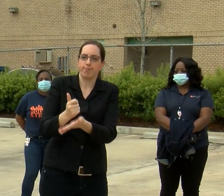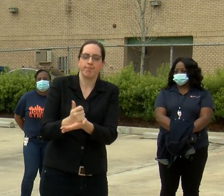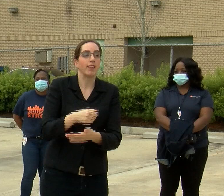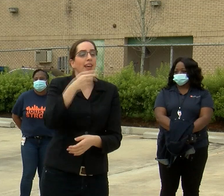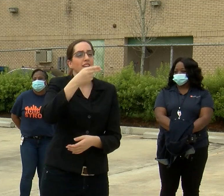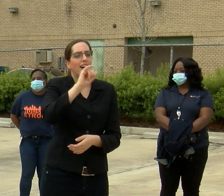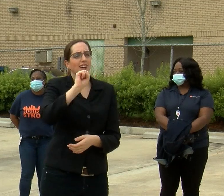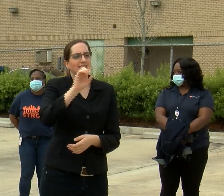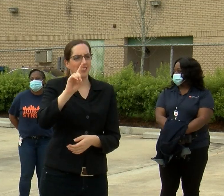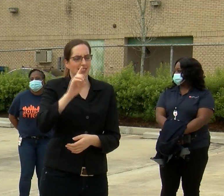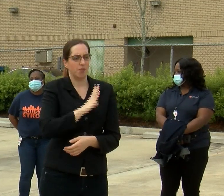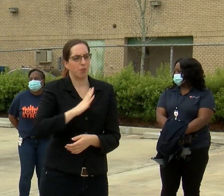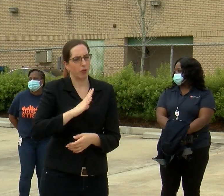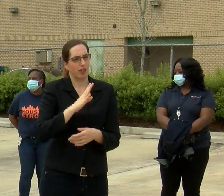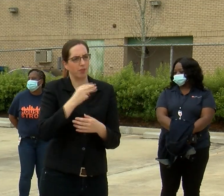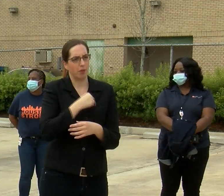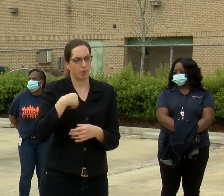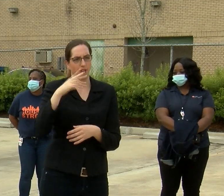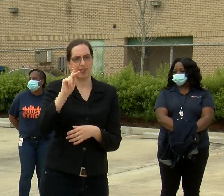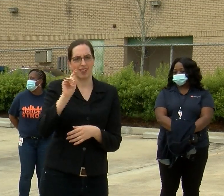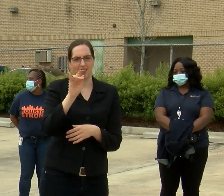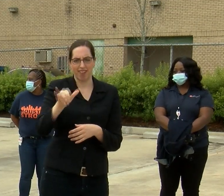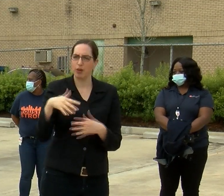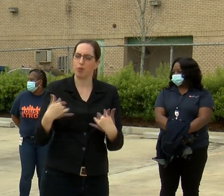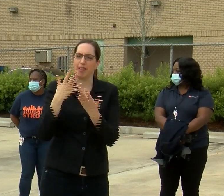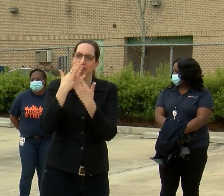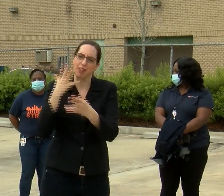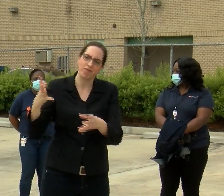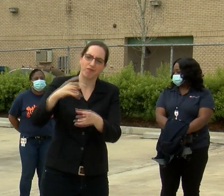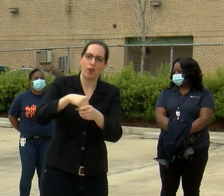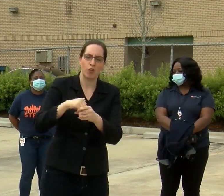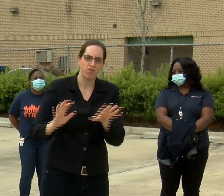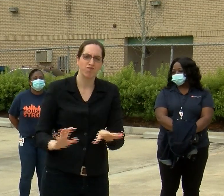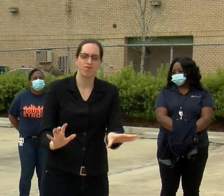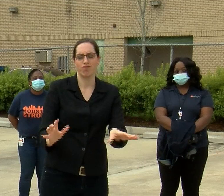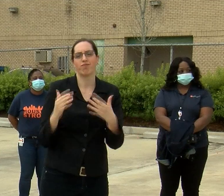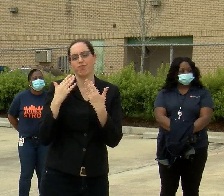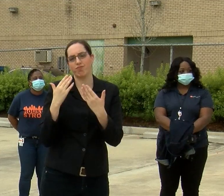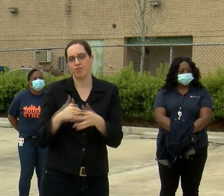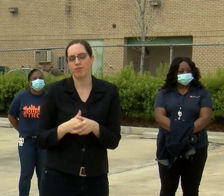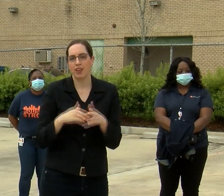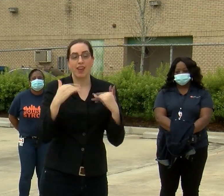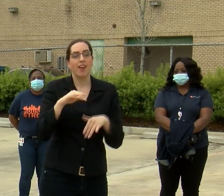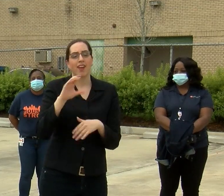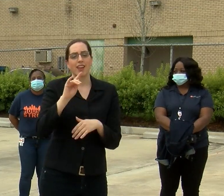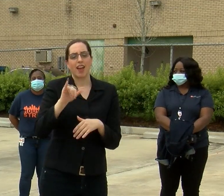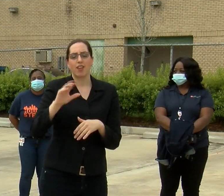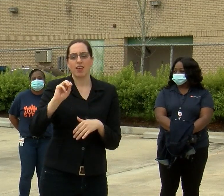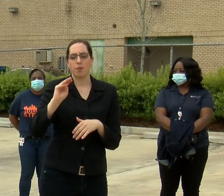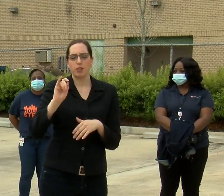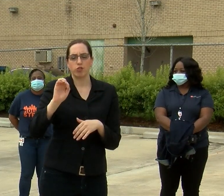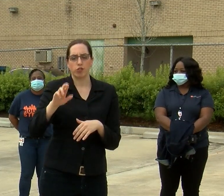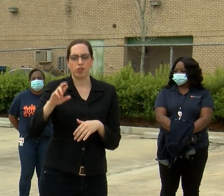HISD board member Kathy Buford, thank you for your participation in this. And County Commissioner Rodney